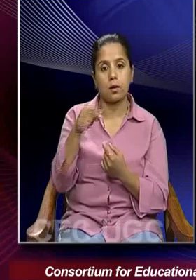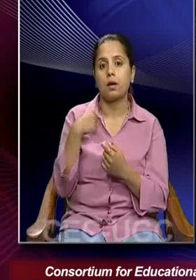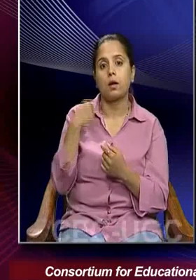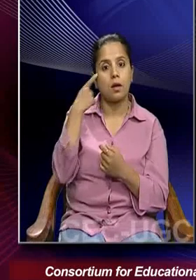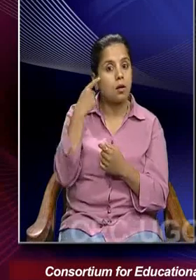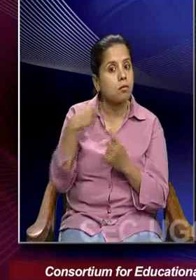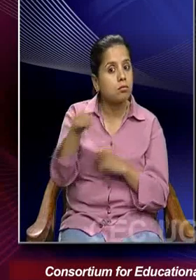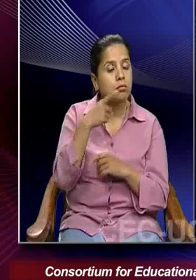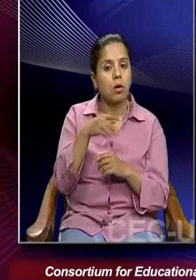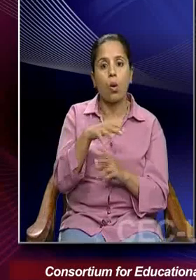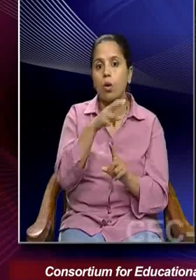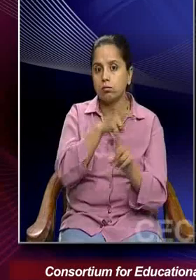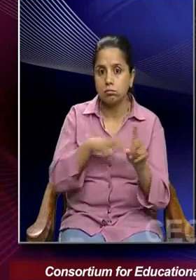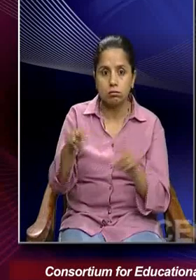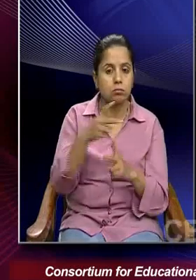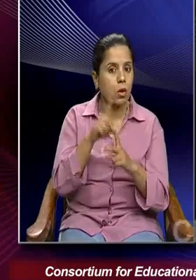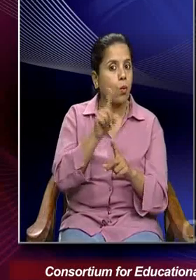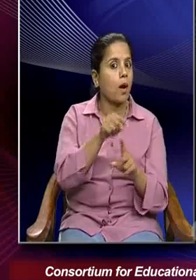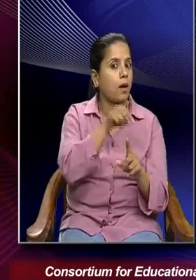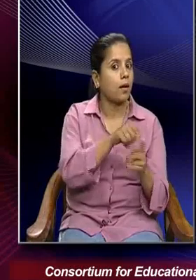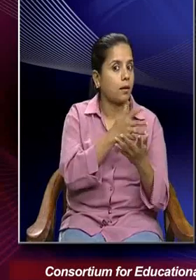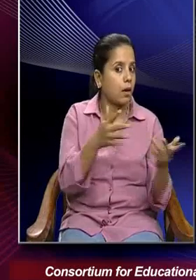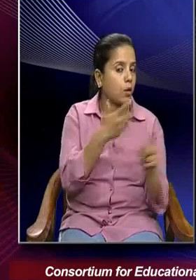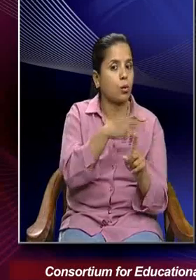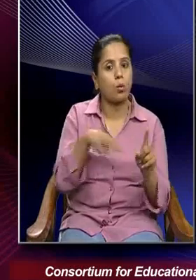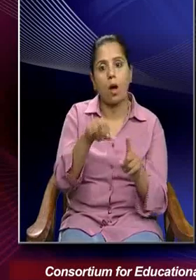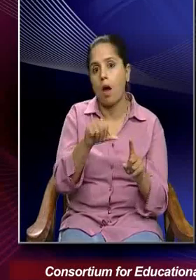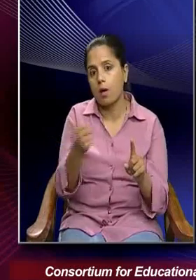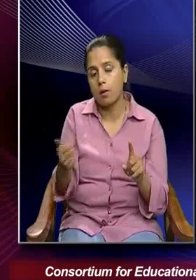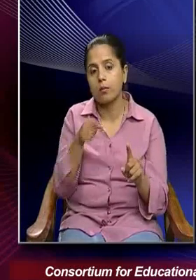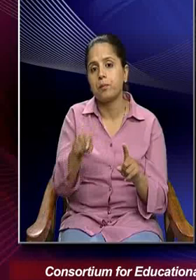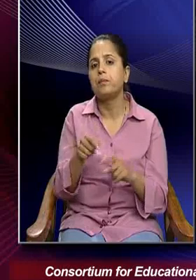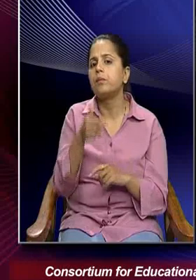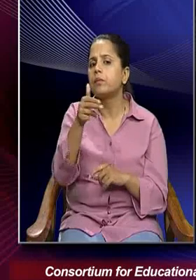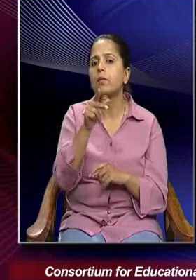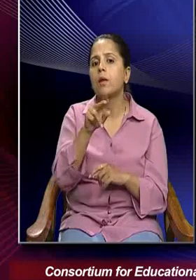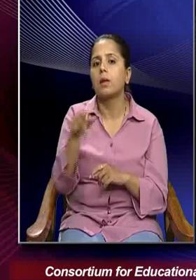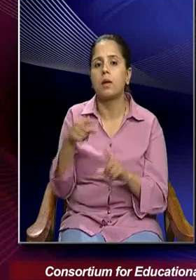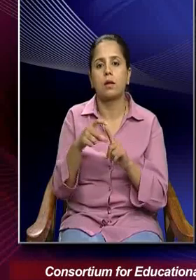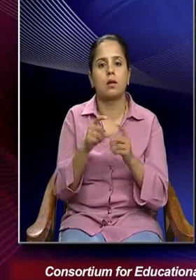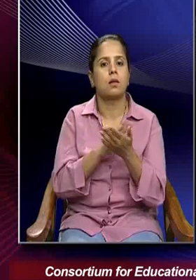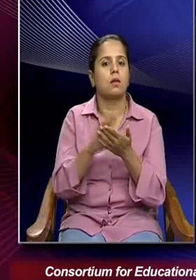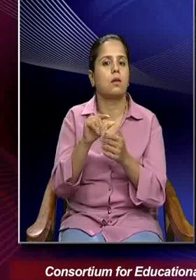frequency or shifting one object to the another, that is known as dharana.